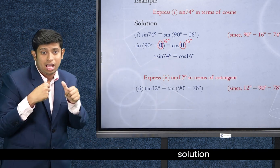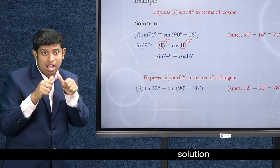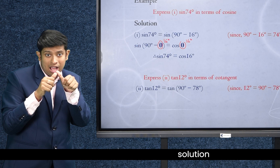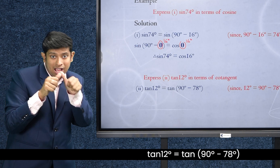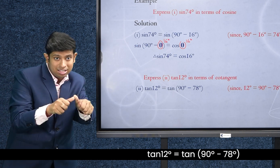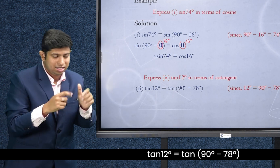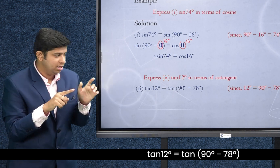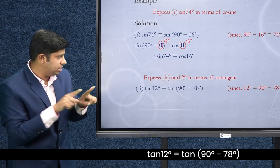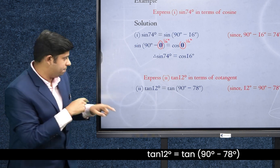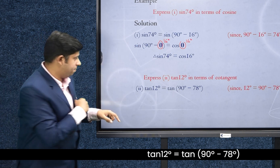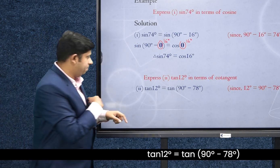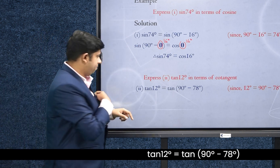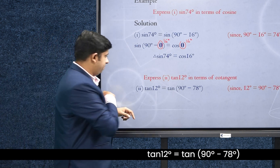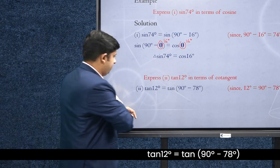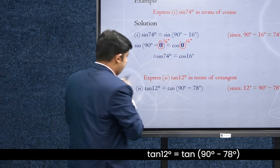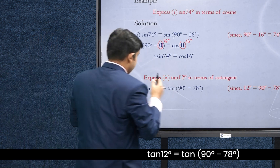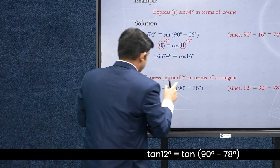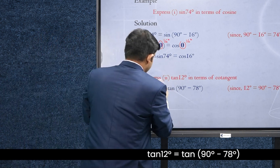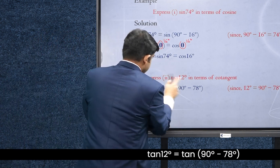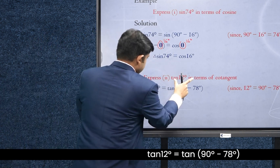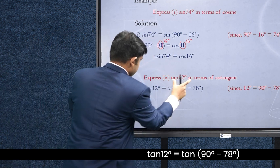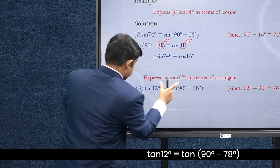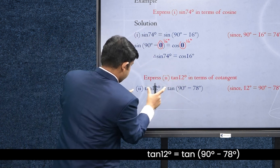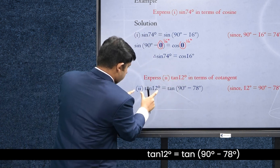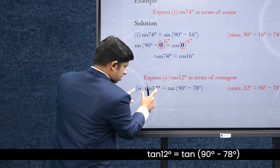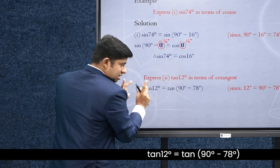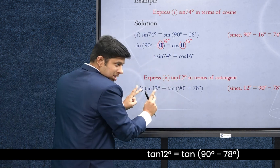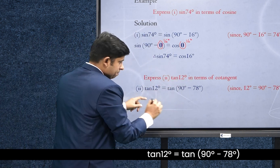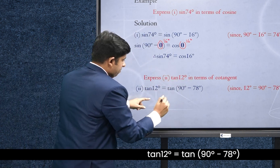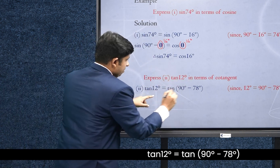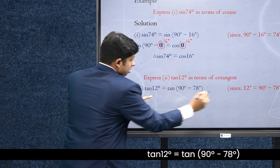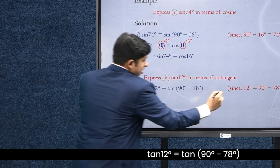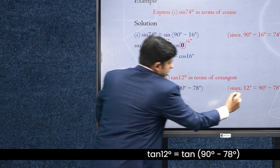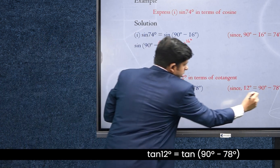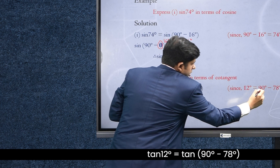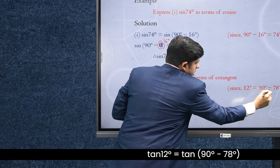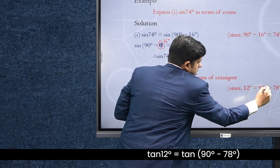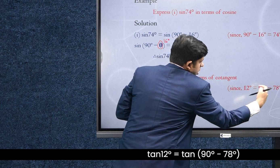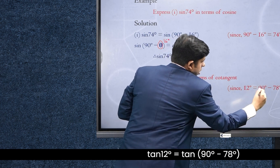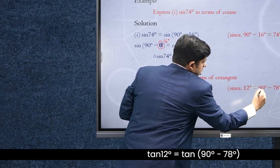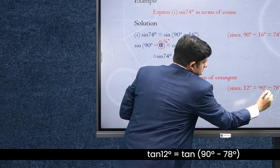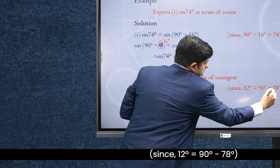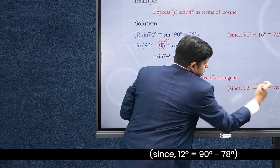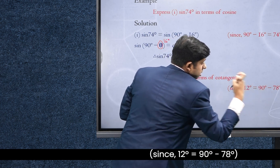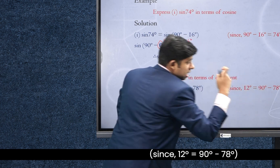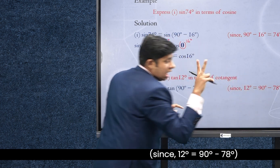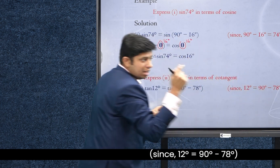Solution. Tan 12 degrees can be written as tan 90 degrees minus 78 degrees, since 12 degrees